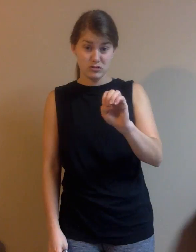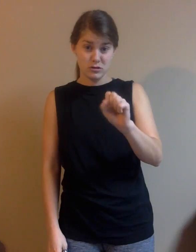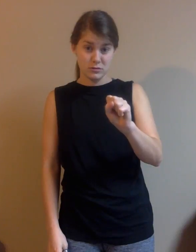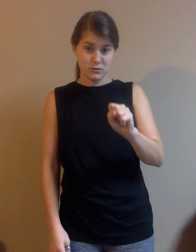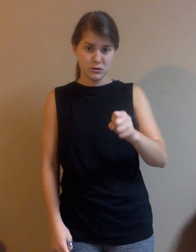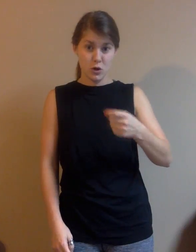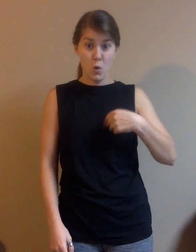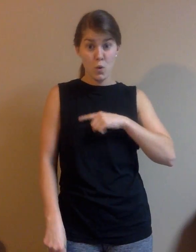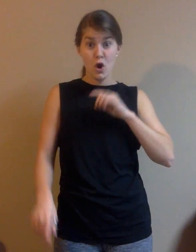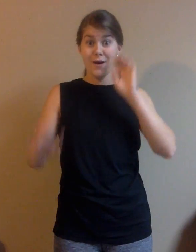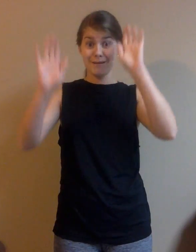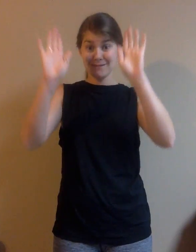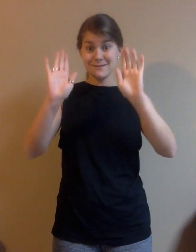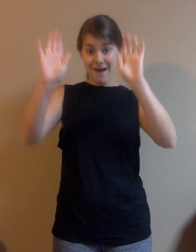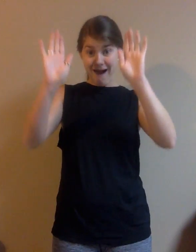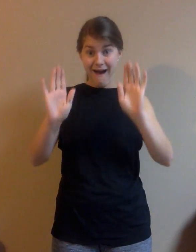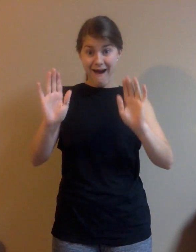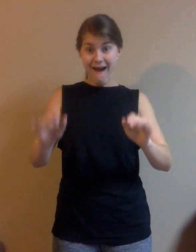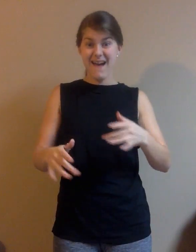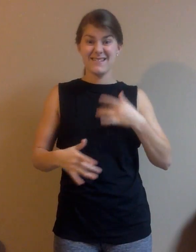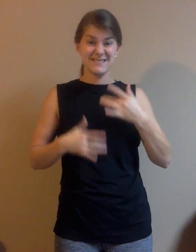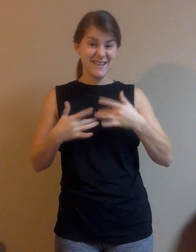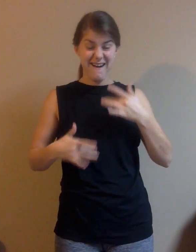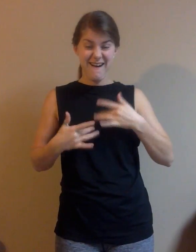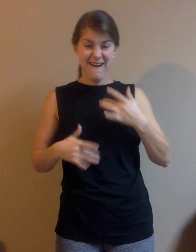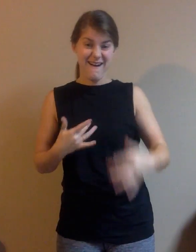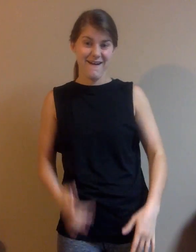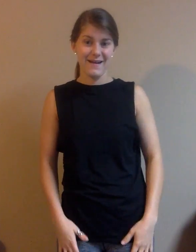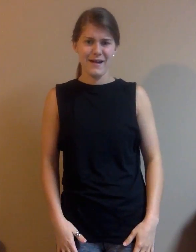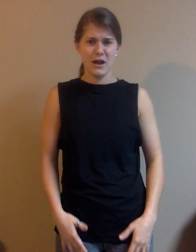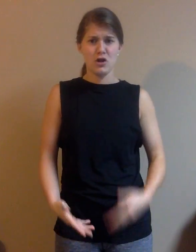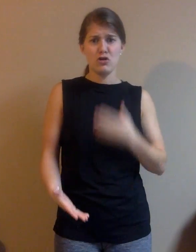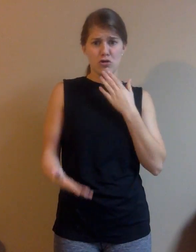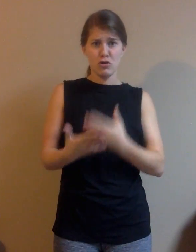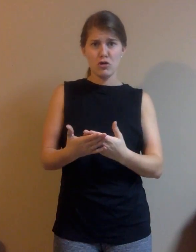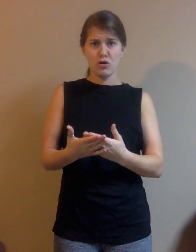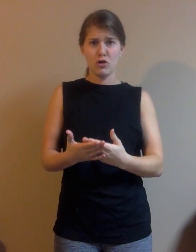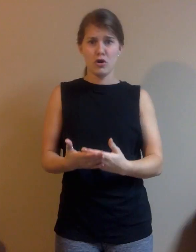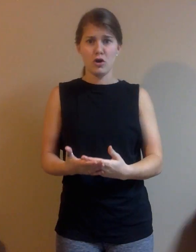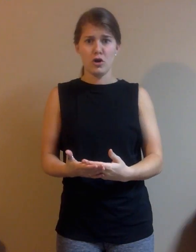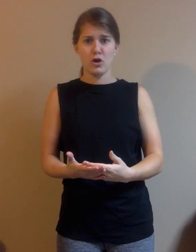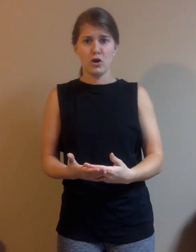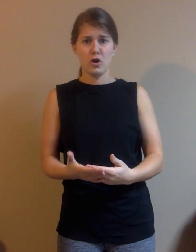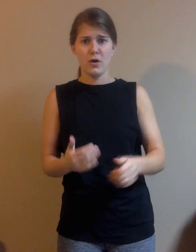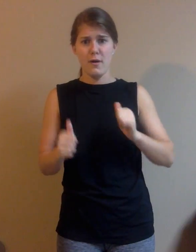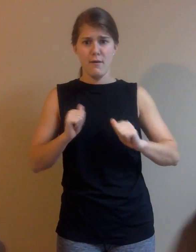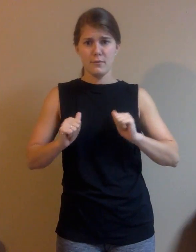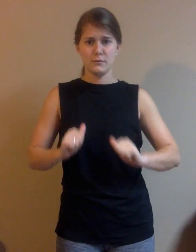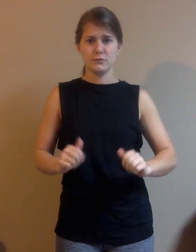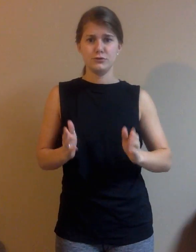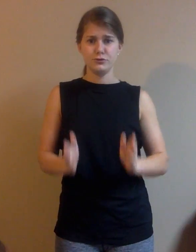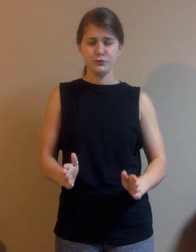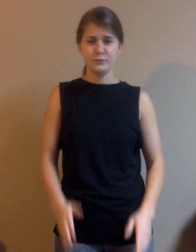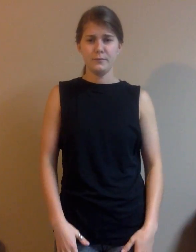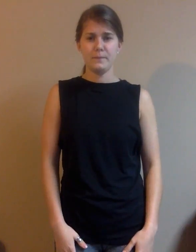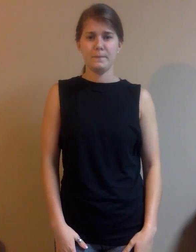bearing gifts, and they bring gold, frankincense, and myrrh. This really happened. We're sitting there, and they, I think, just went out of sequence. Because we talked to the little boy afterwards and said, you